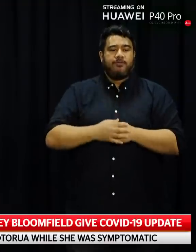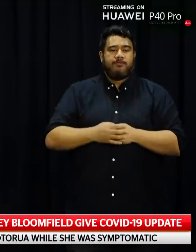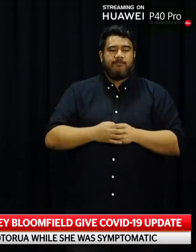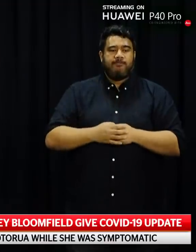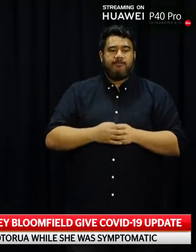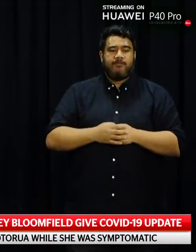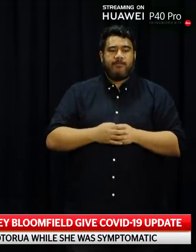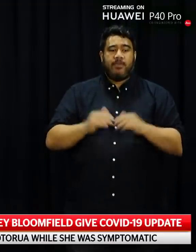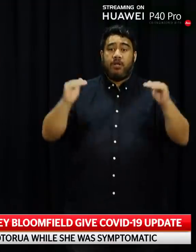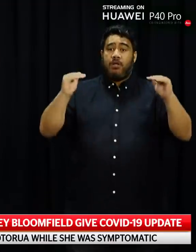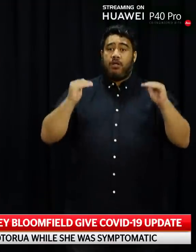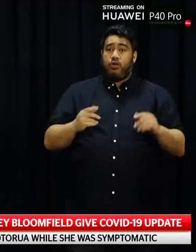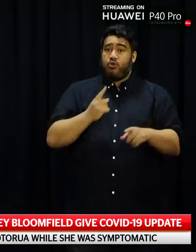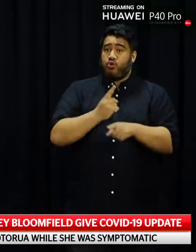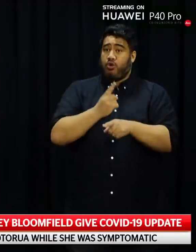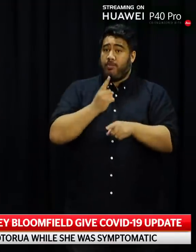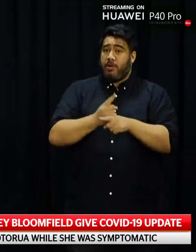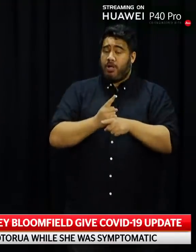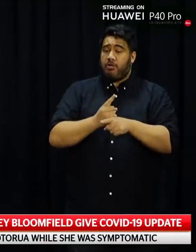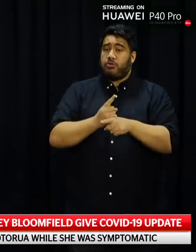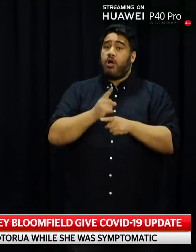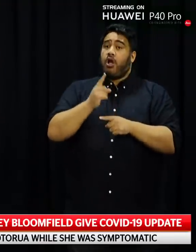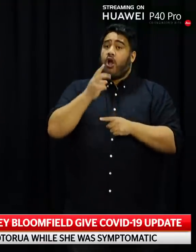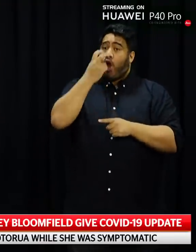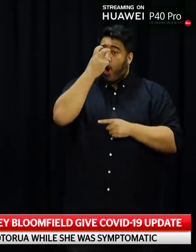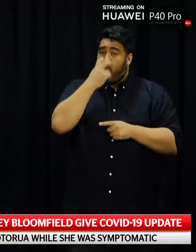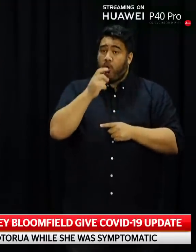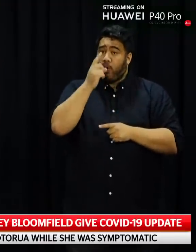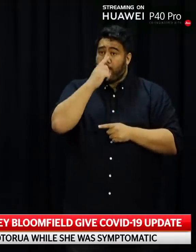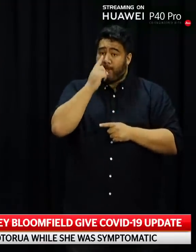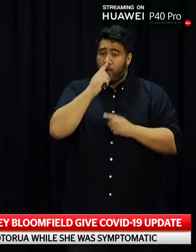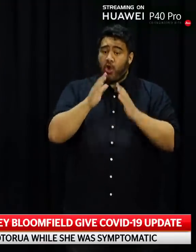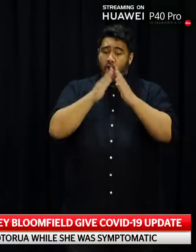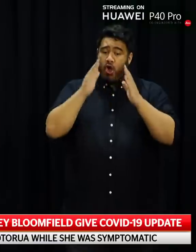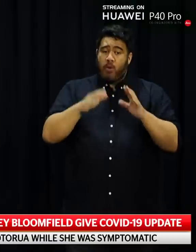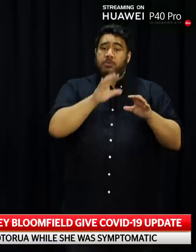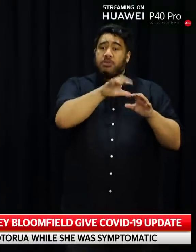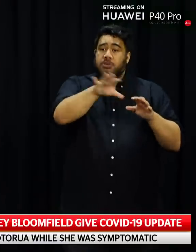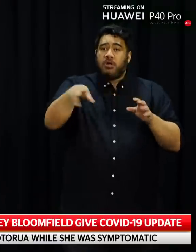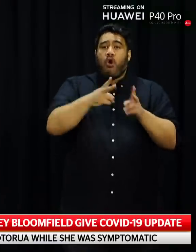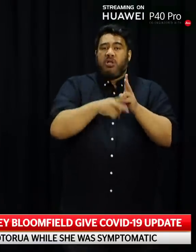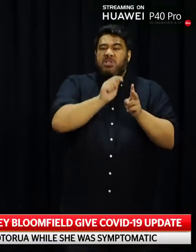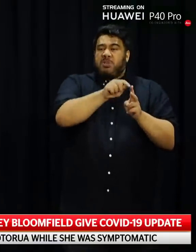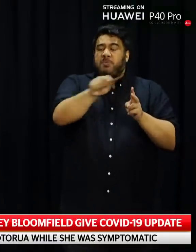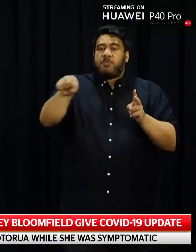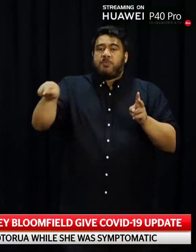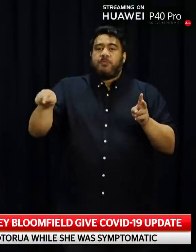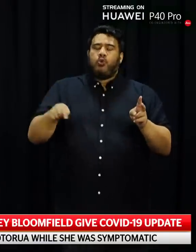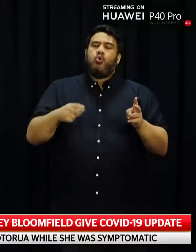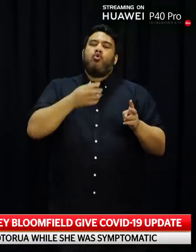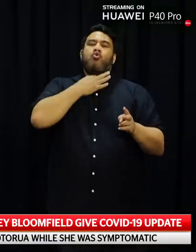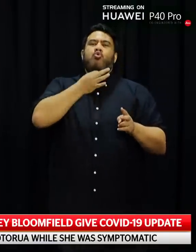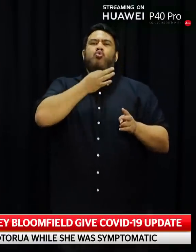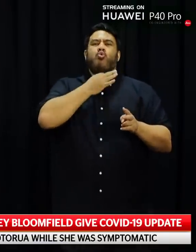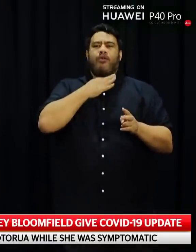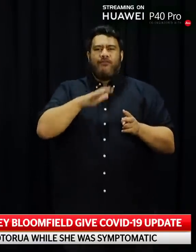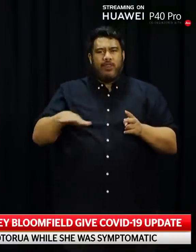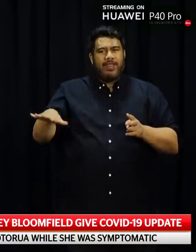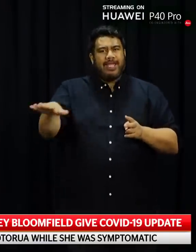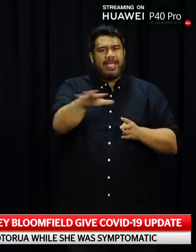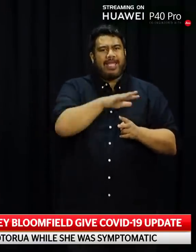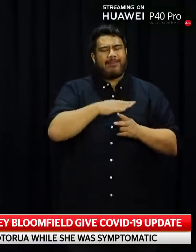of aged care. We all know that people in our aged care facilities are some of our most vulnerable, and so we must take those